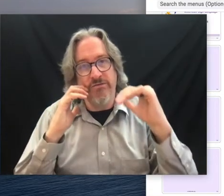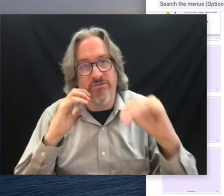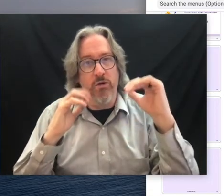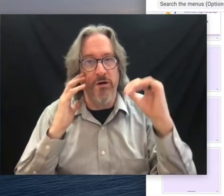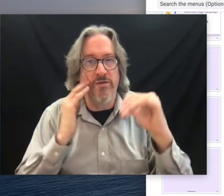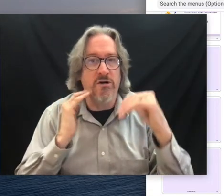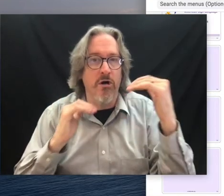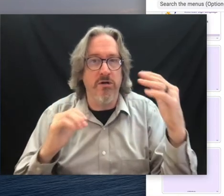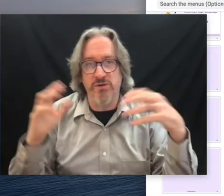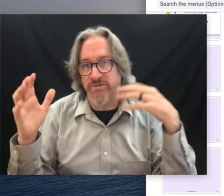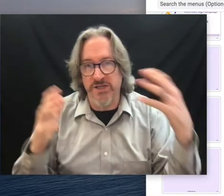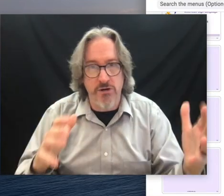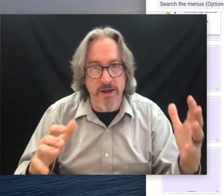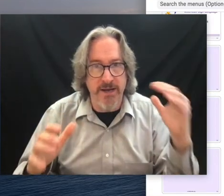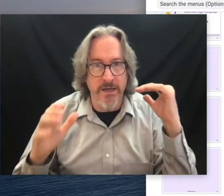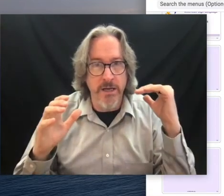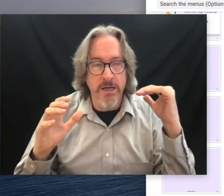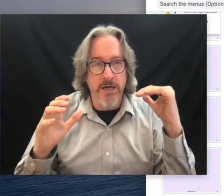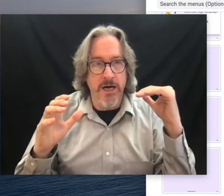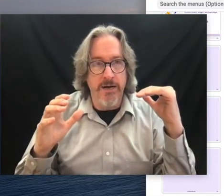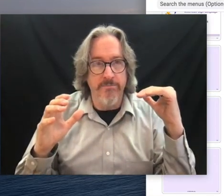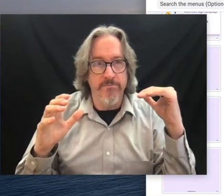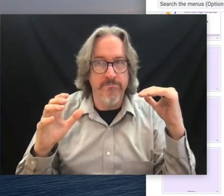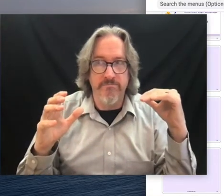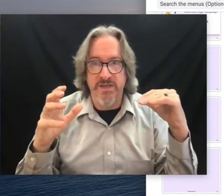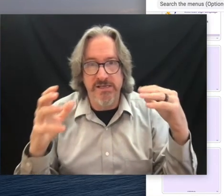3, 4, they're all sort of describing